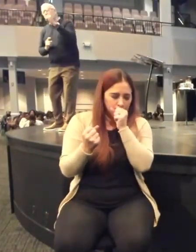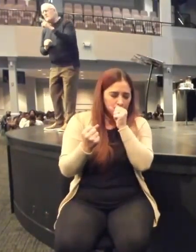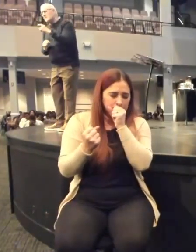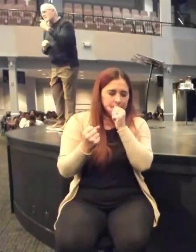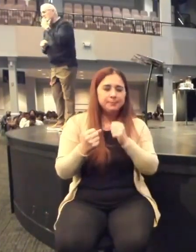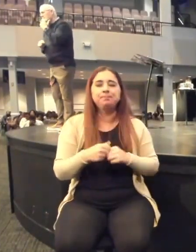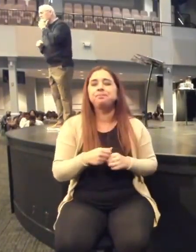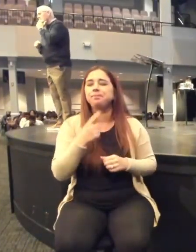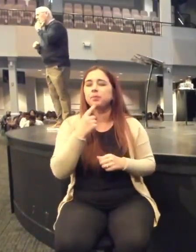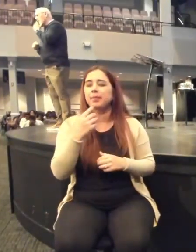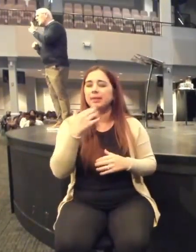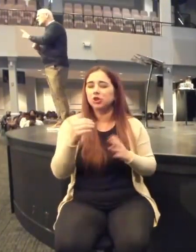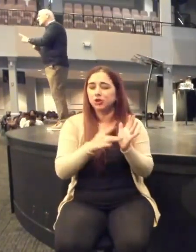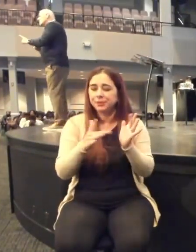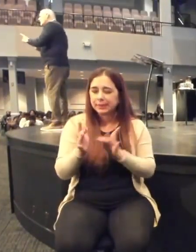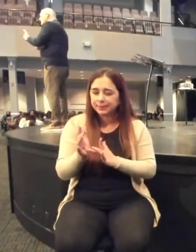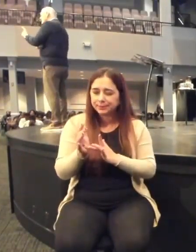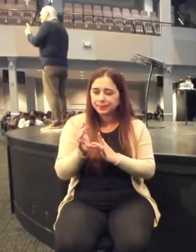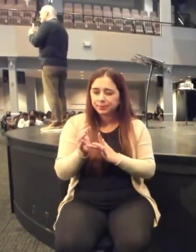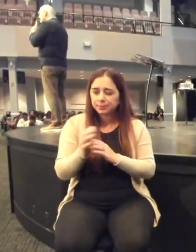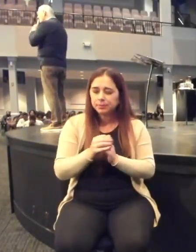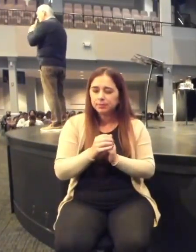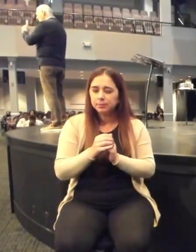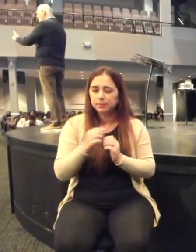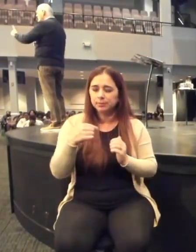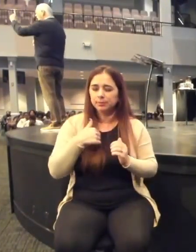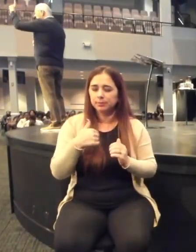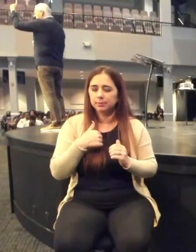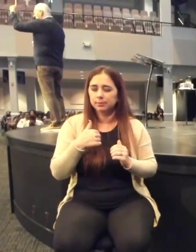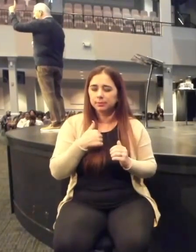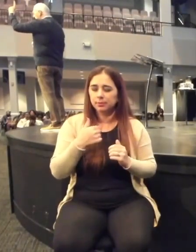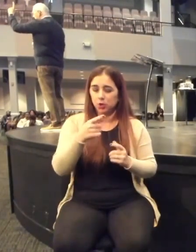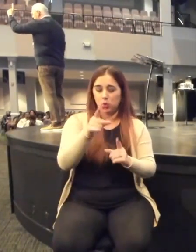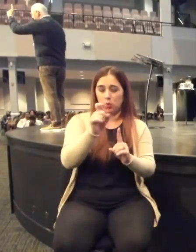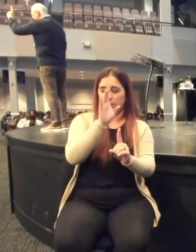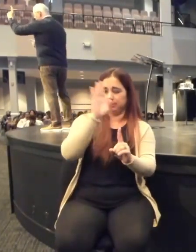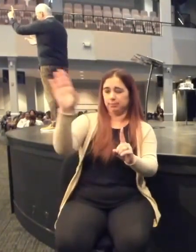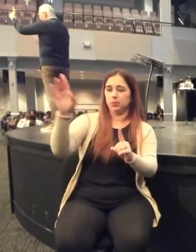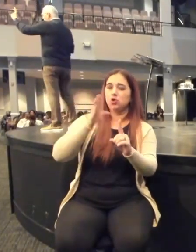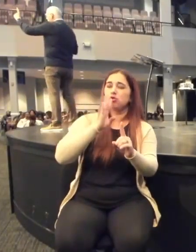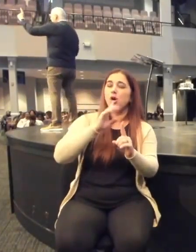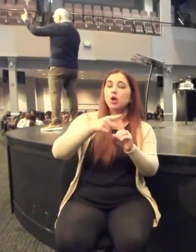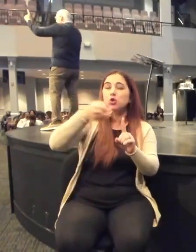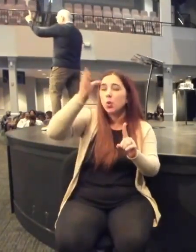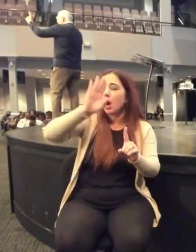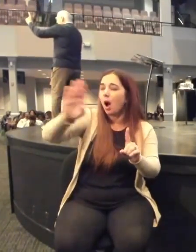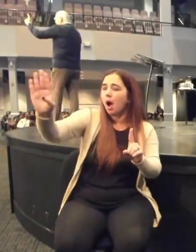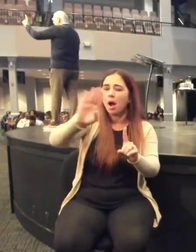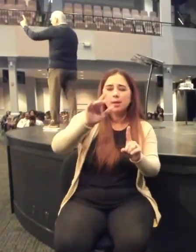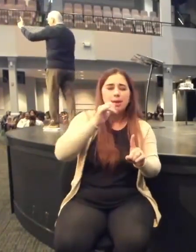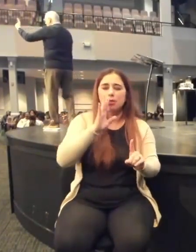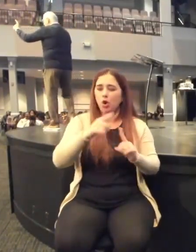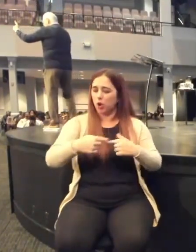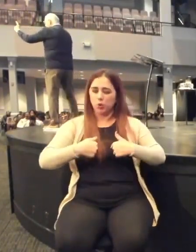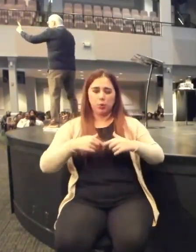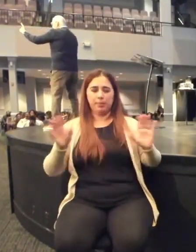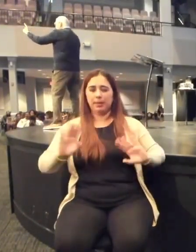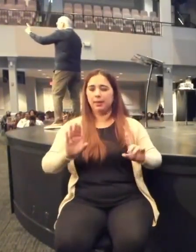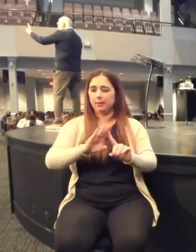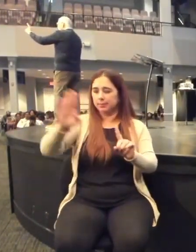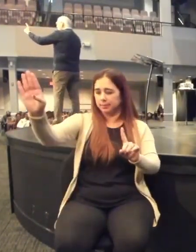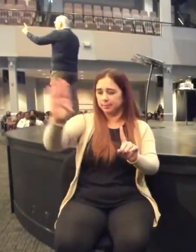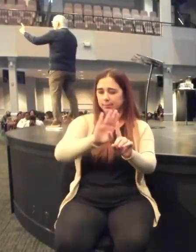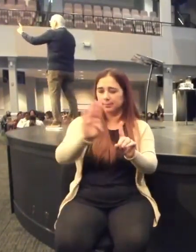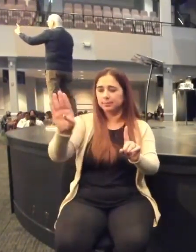Say, Jesus, go ahead and whisper his name. Jesus, you're going to talk to him. You're not You're not talking to me, you're talking to him.